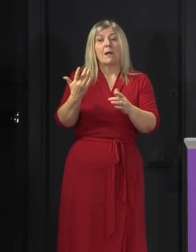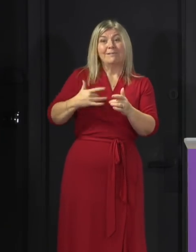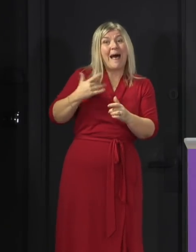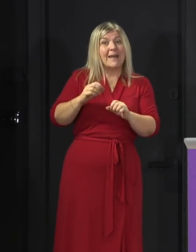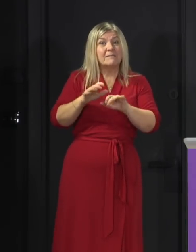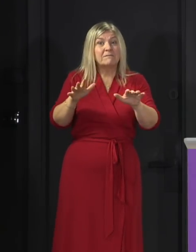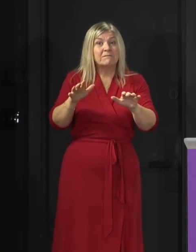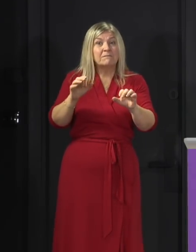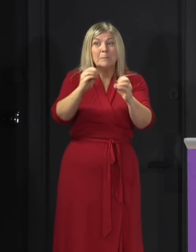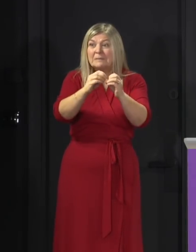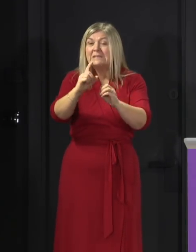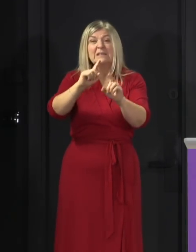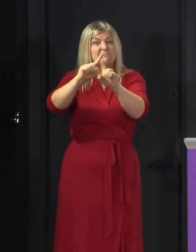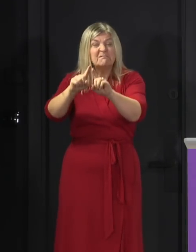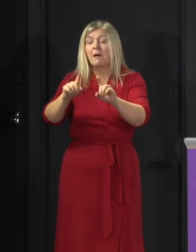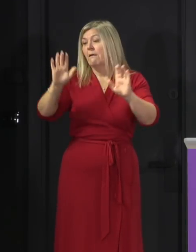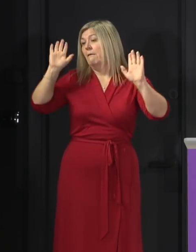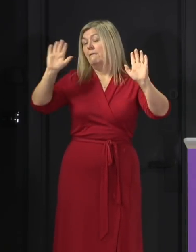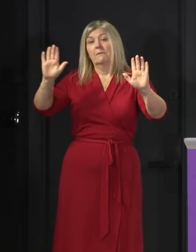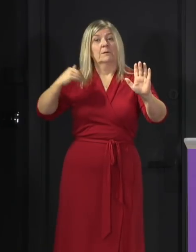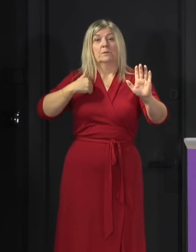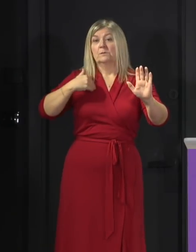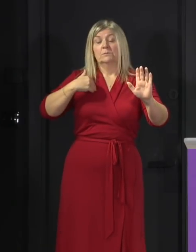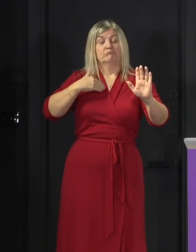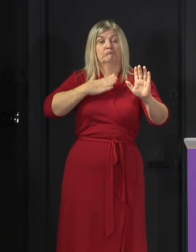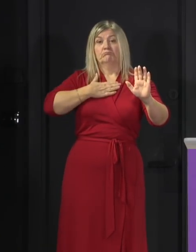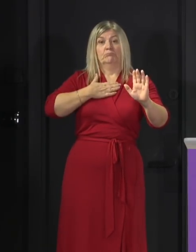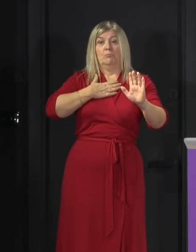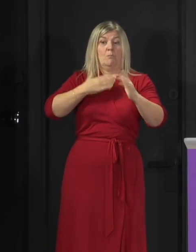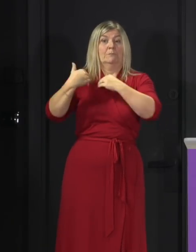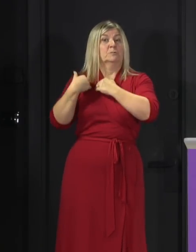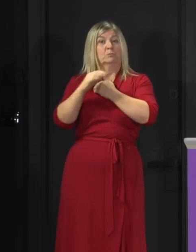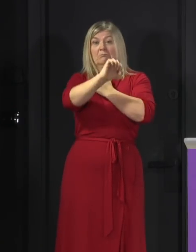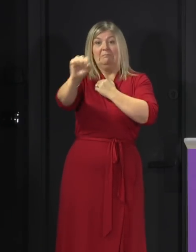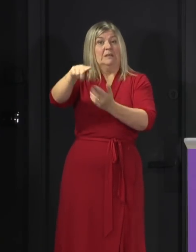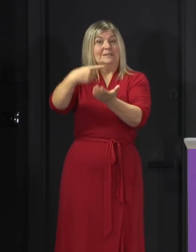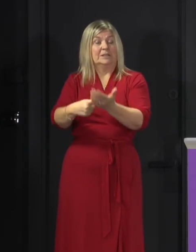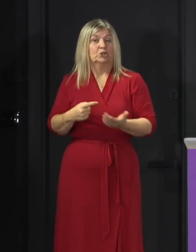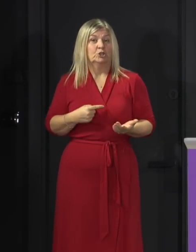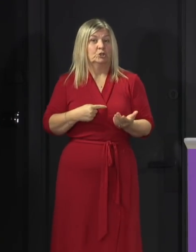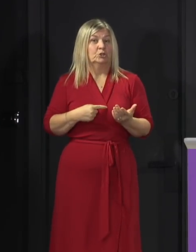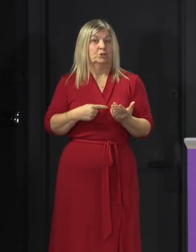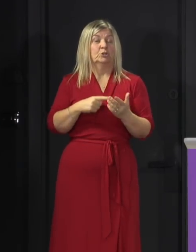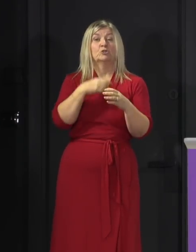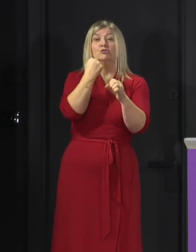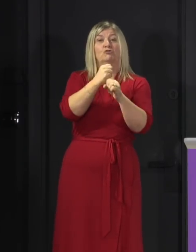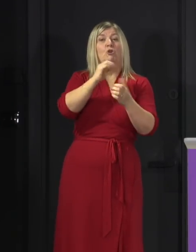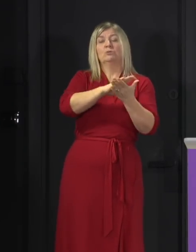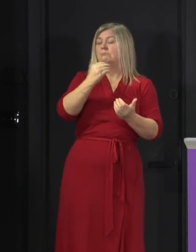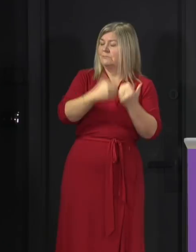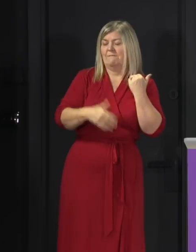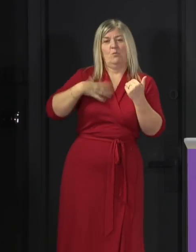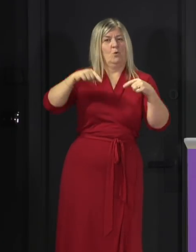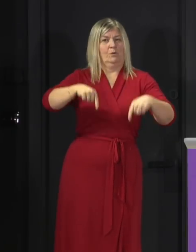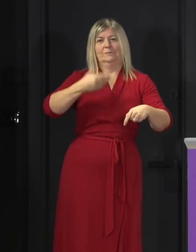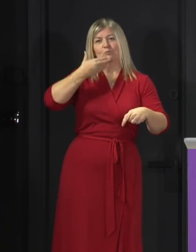for broadcasters, and I'm not going to comment at the moment on that. I think the only thing I would say is George Fuchs has never wanted these briefings to happen, which I